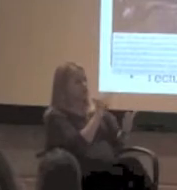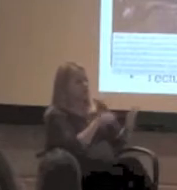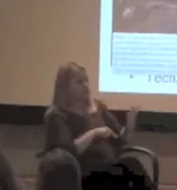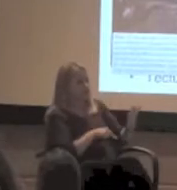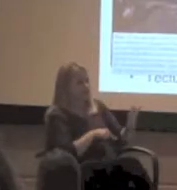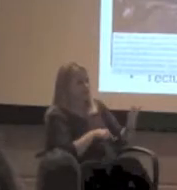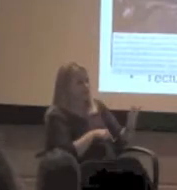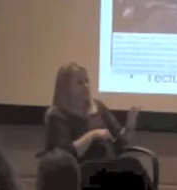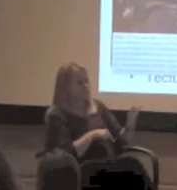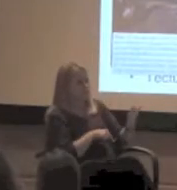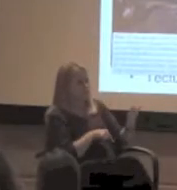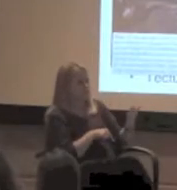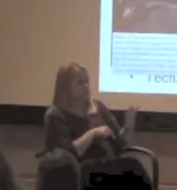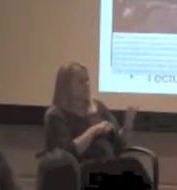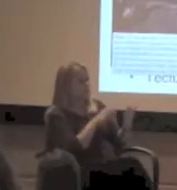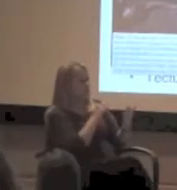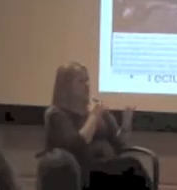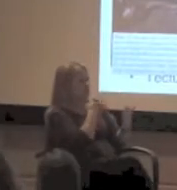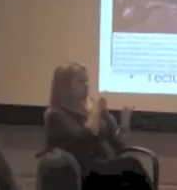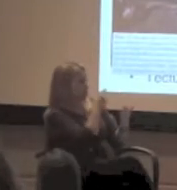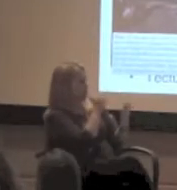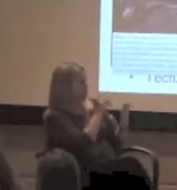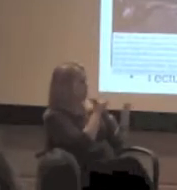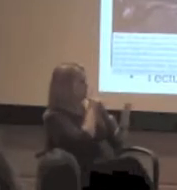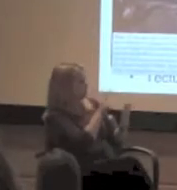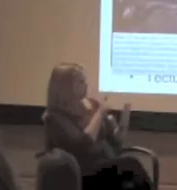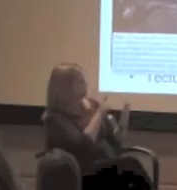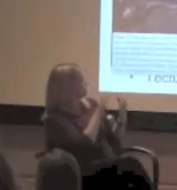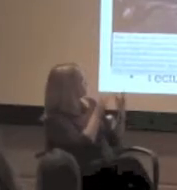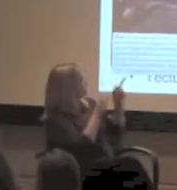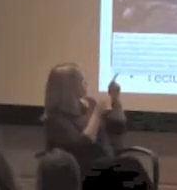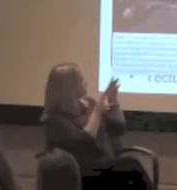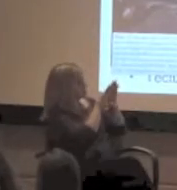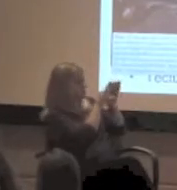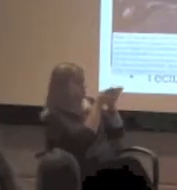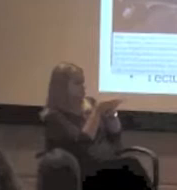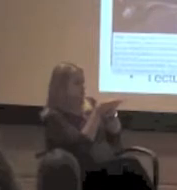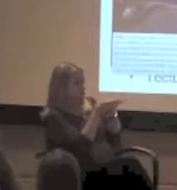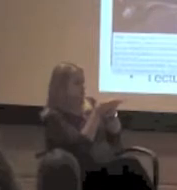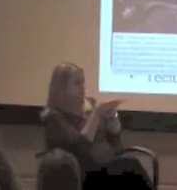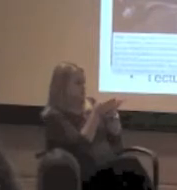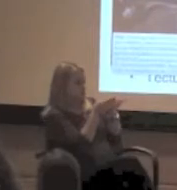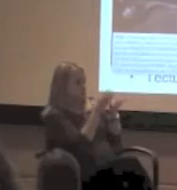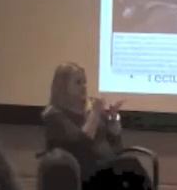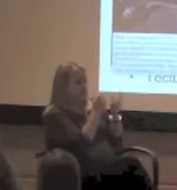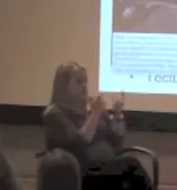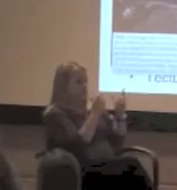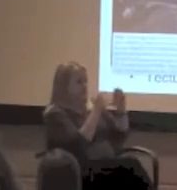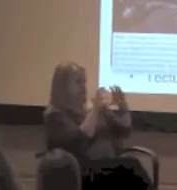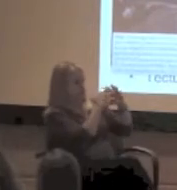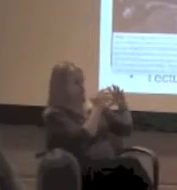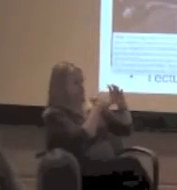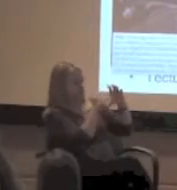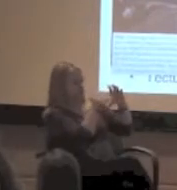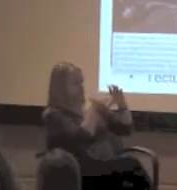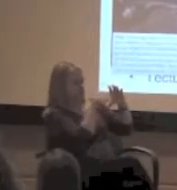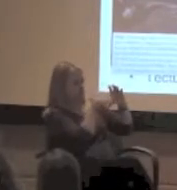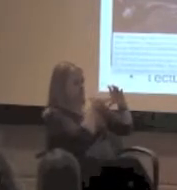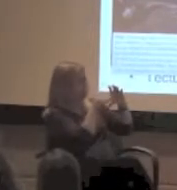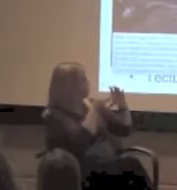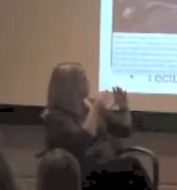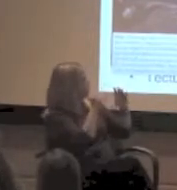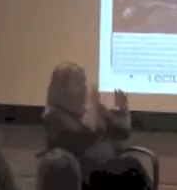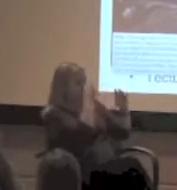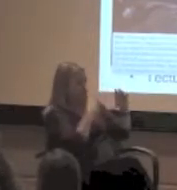bifida. The tectum is beaked, the aqueduct is gone, there's this large mass intermediate here, a